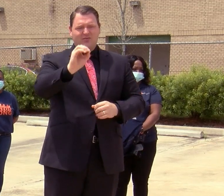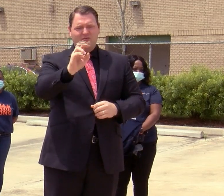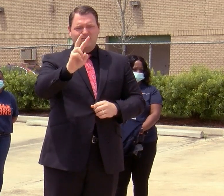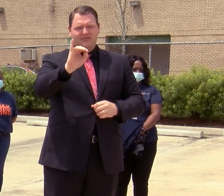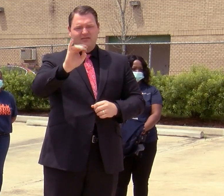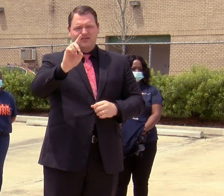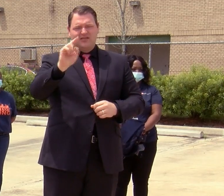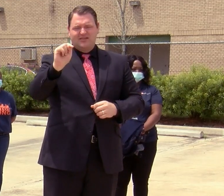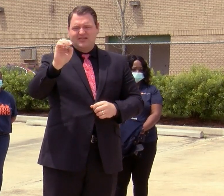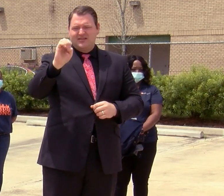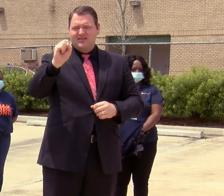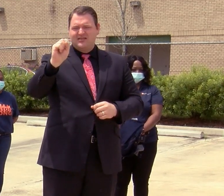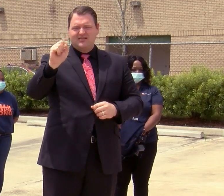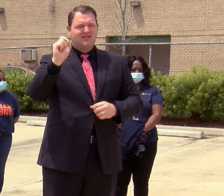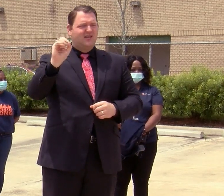txcovidtest.org,